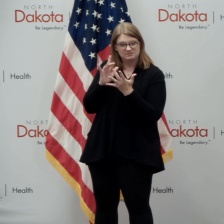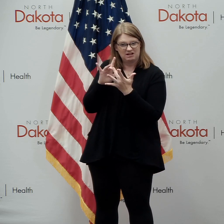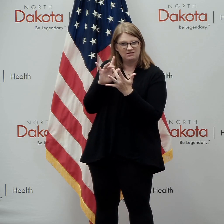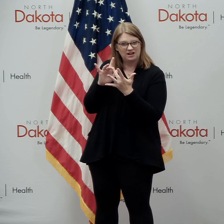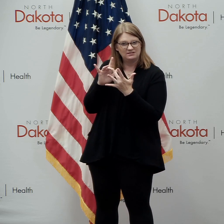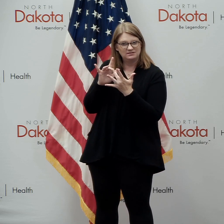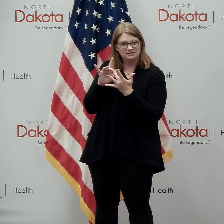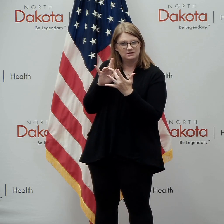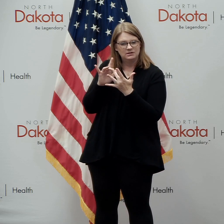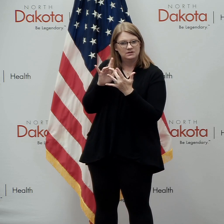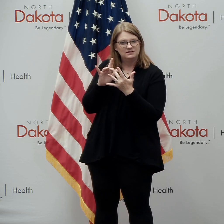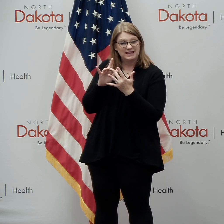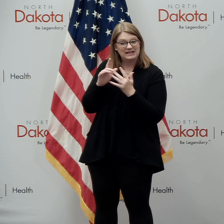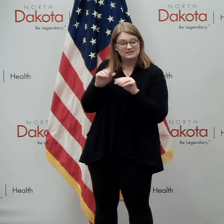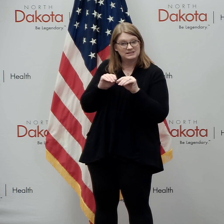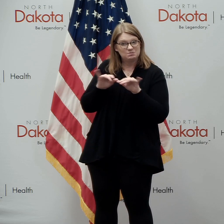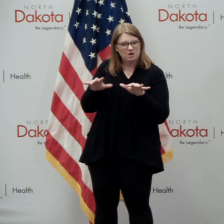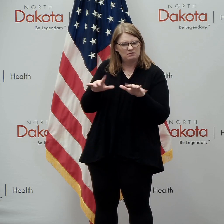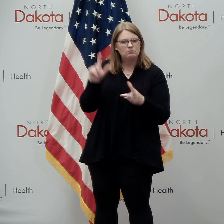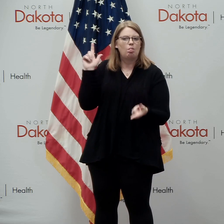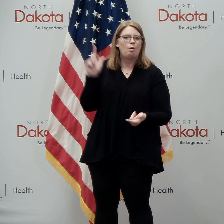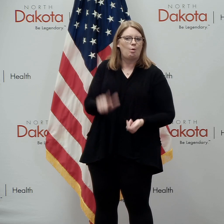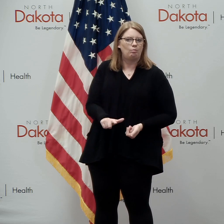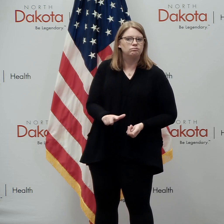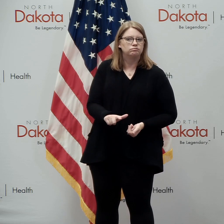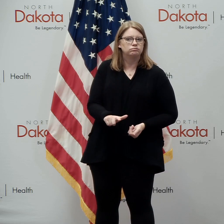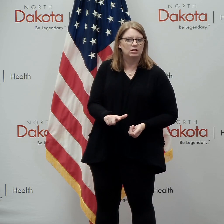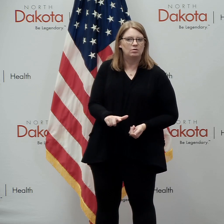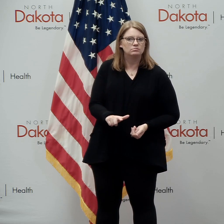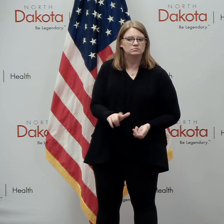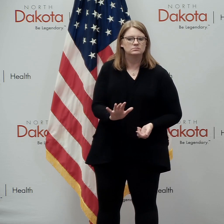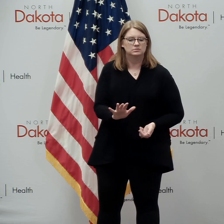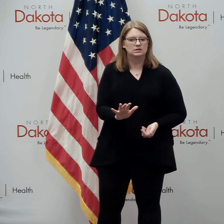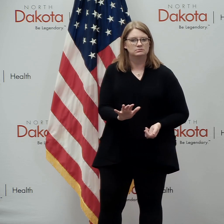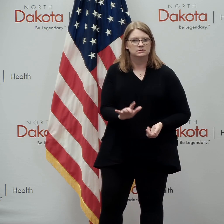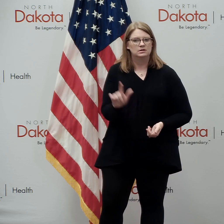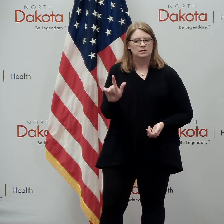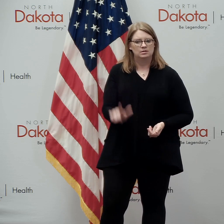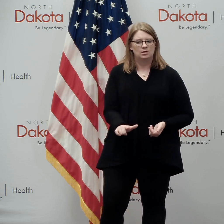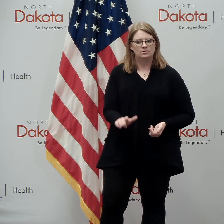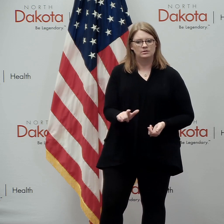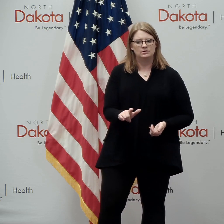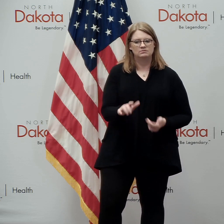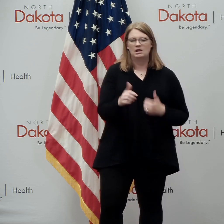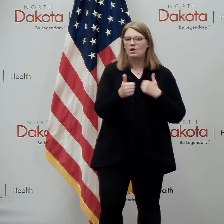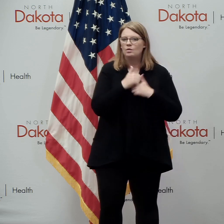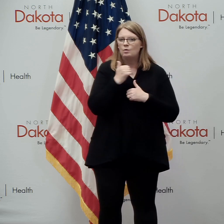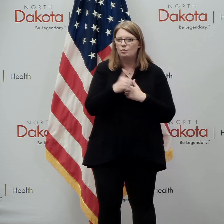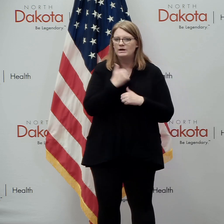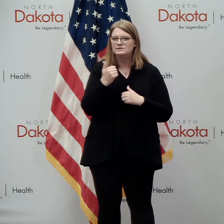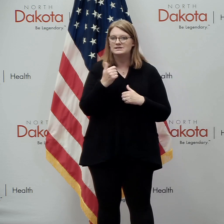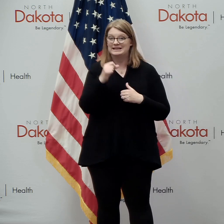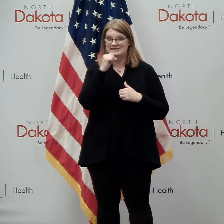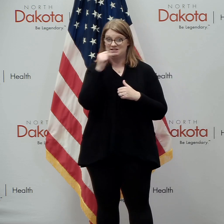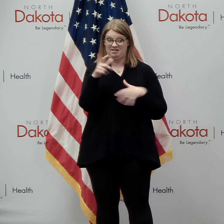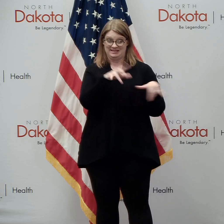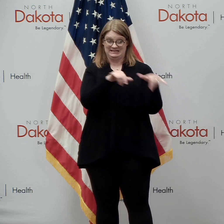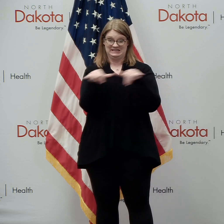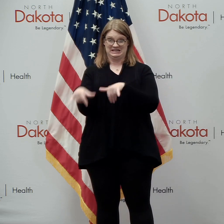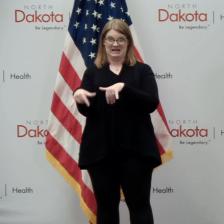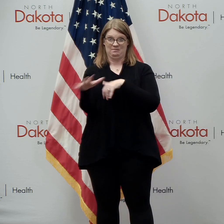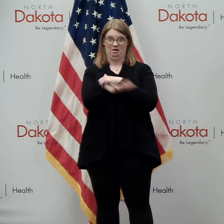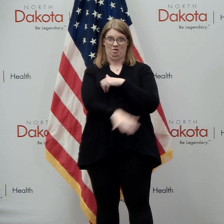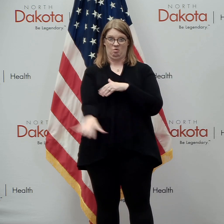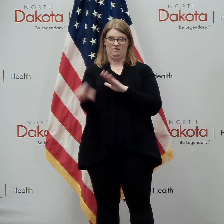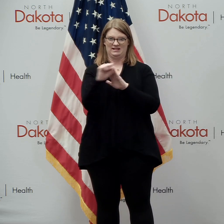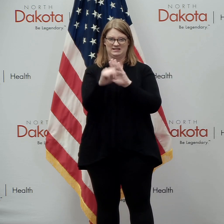spread is very low, and those are probably as good a places to be in our entire country. The risk is not uniform across our state. What